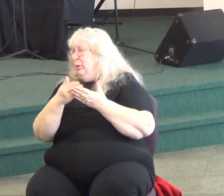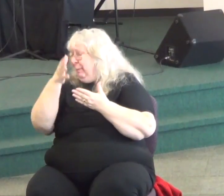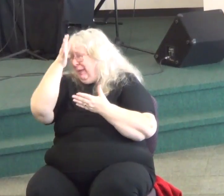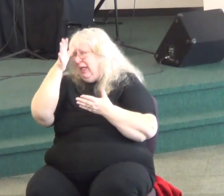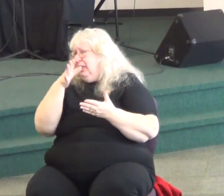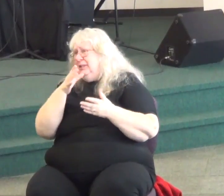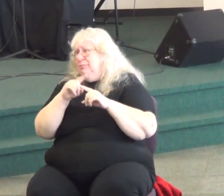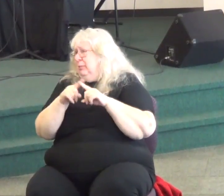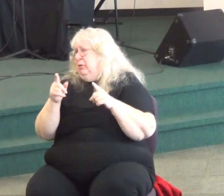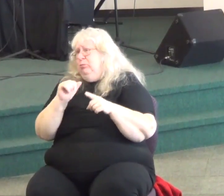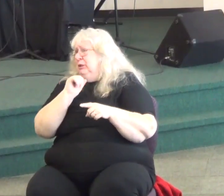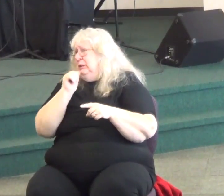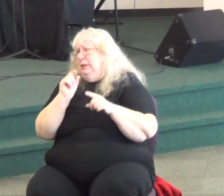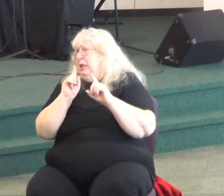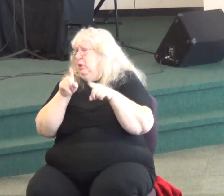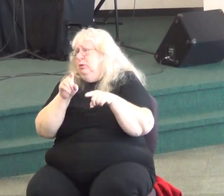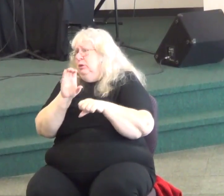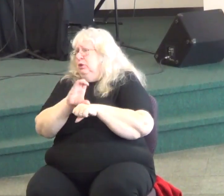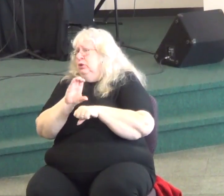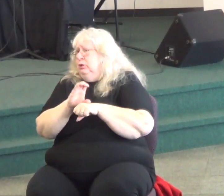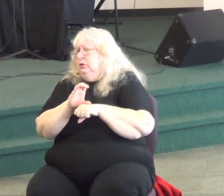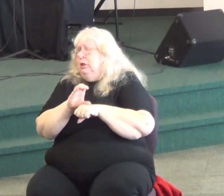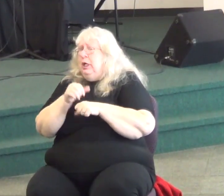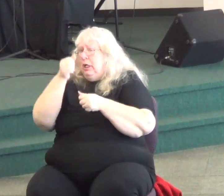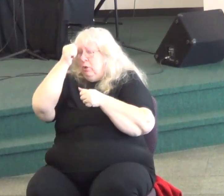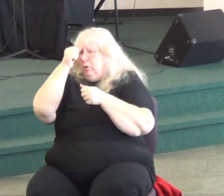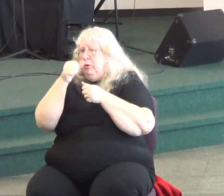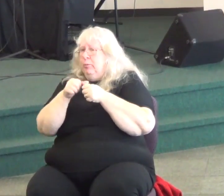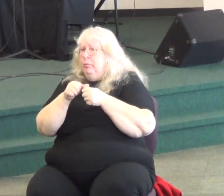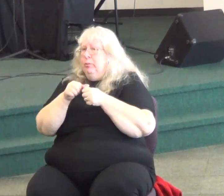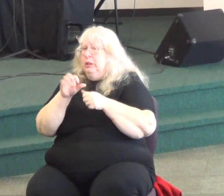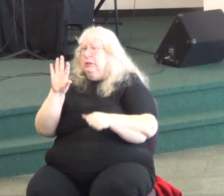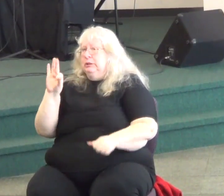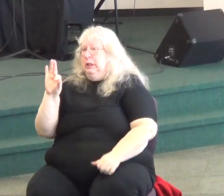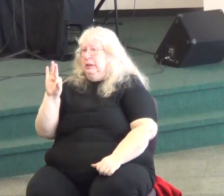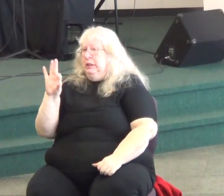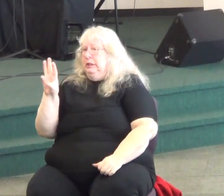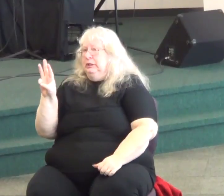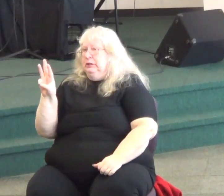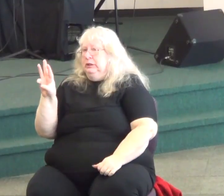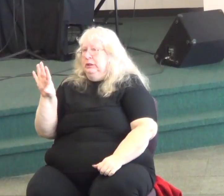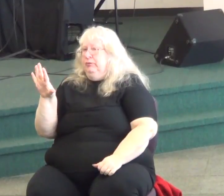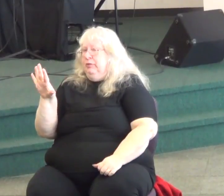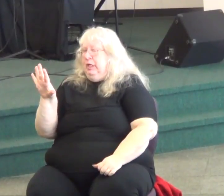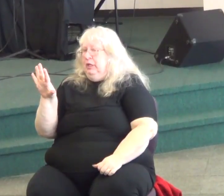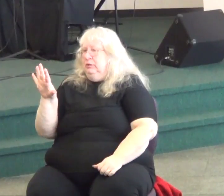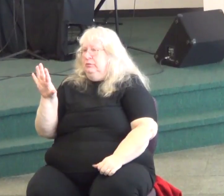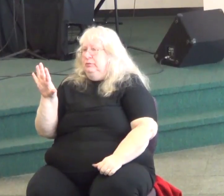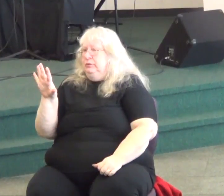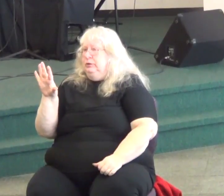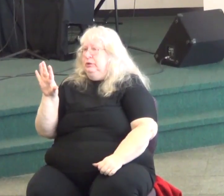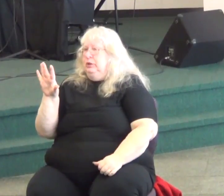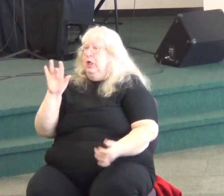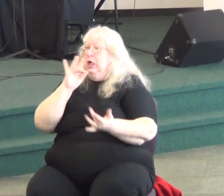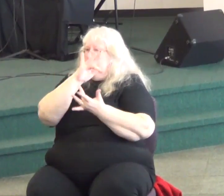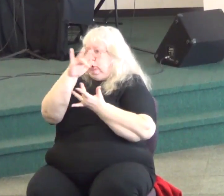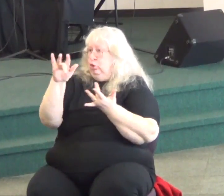And I remember in 1965, a tornado